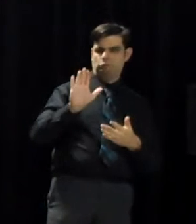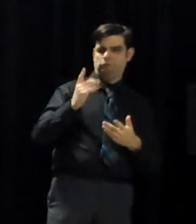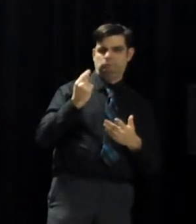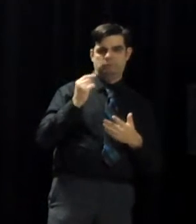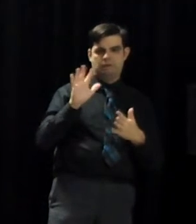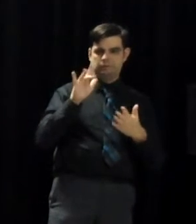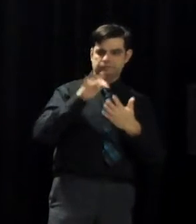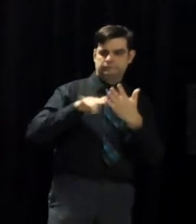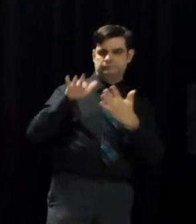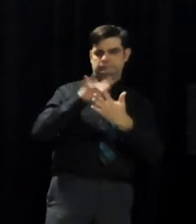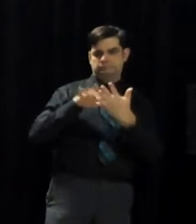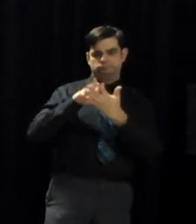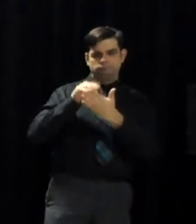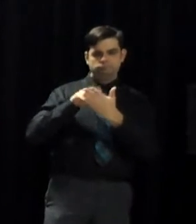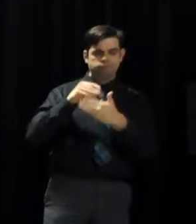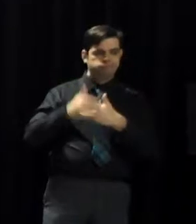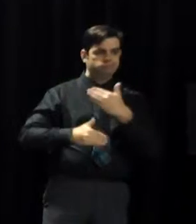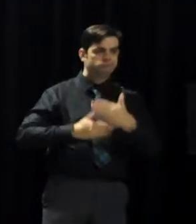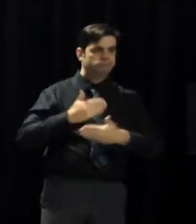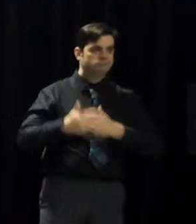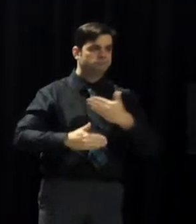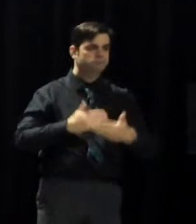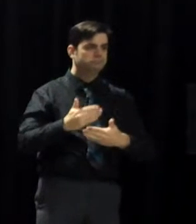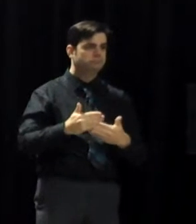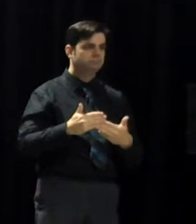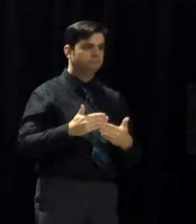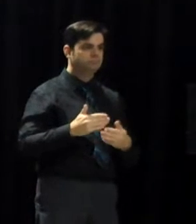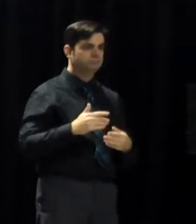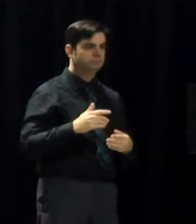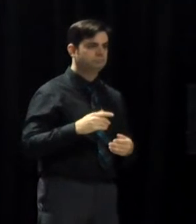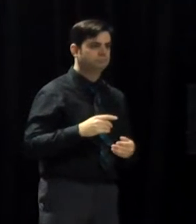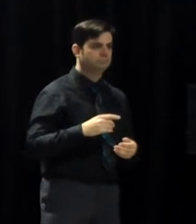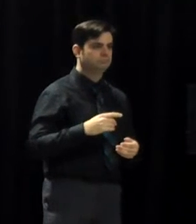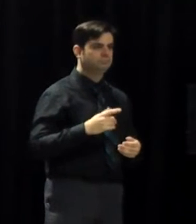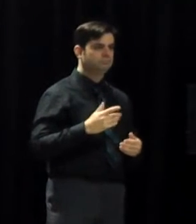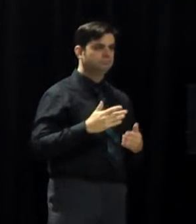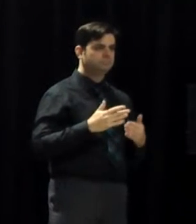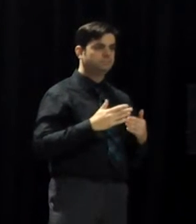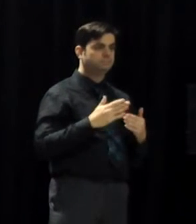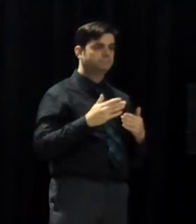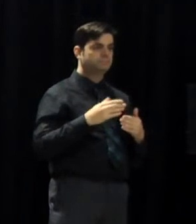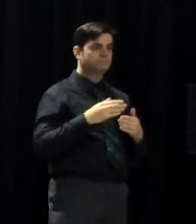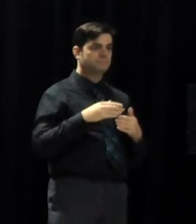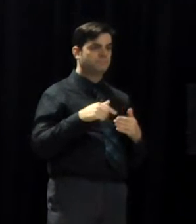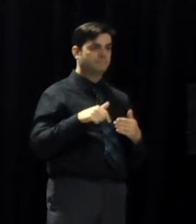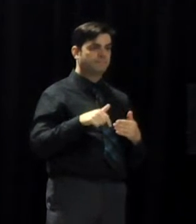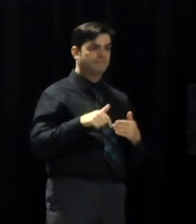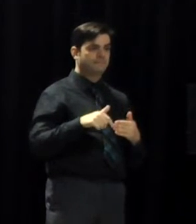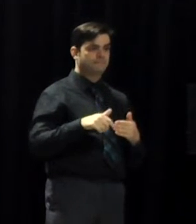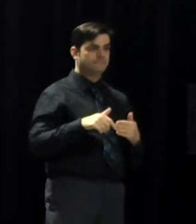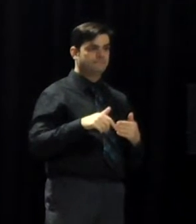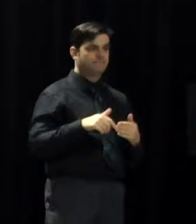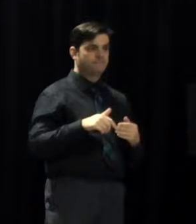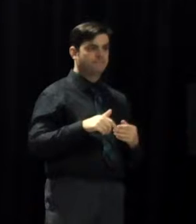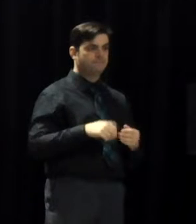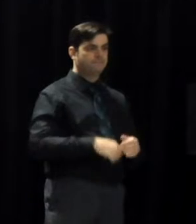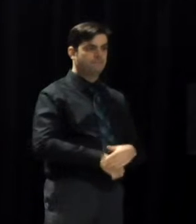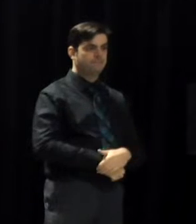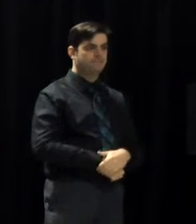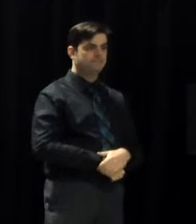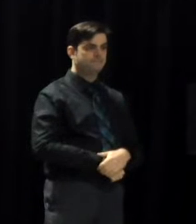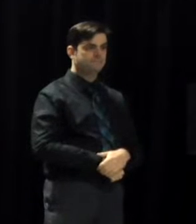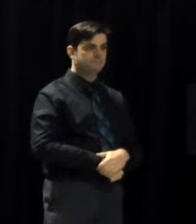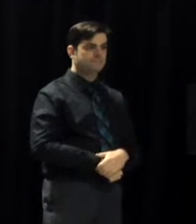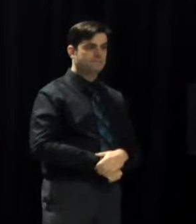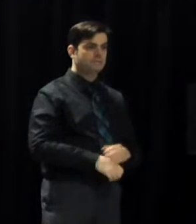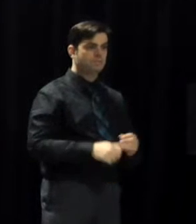of a season, this is a COVID virus. Other COVID viruses are colds. We know when colds do well, they